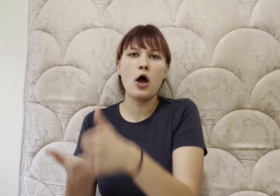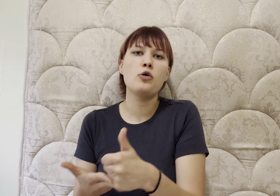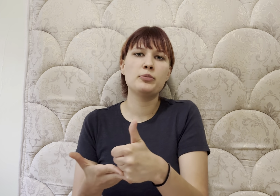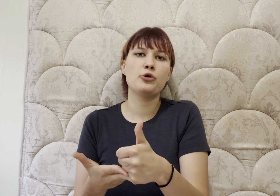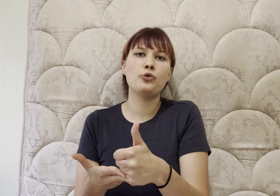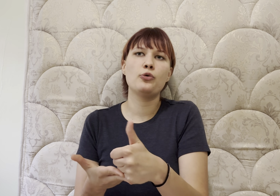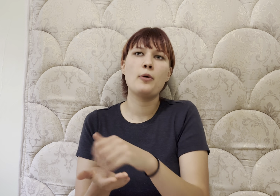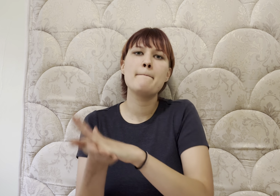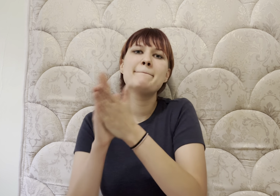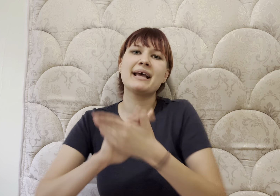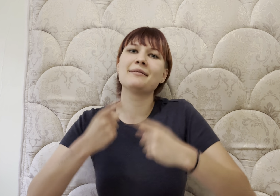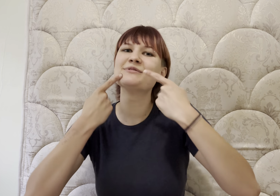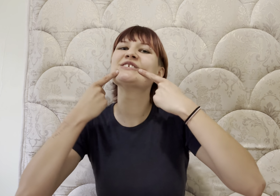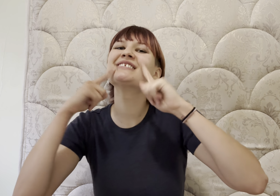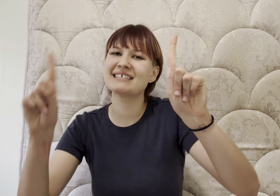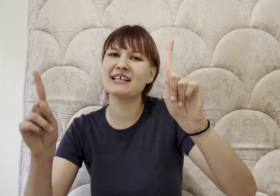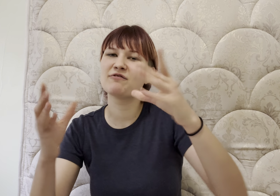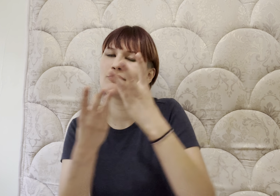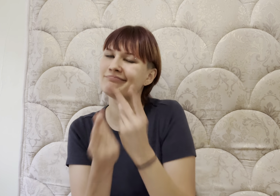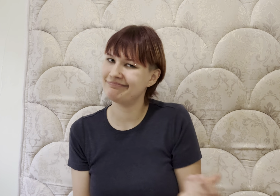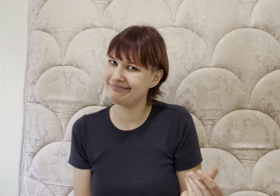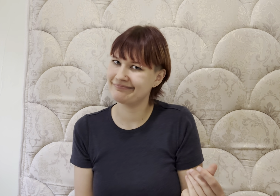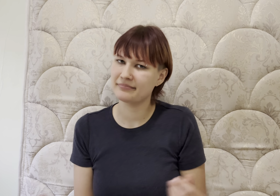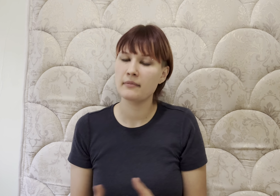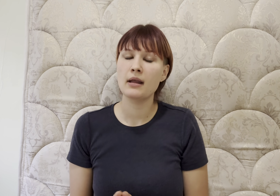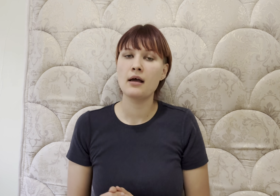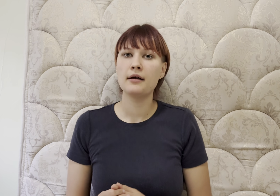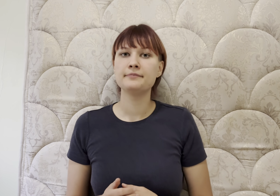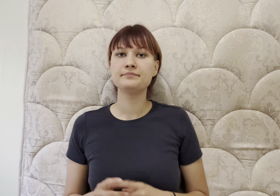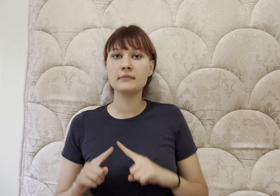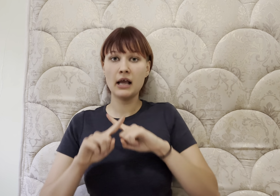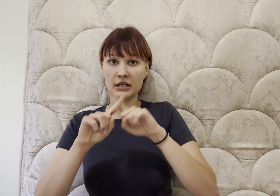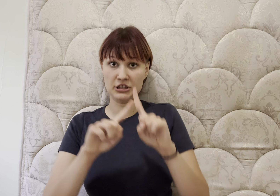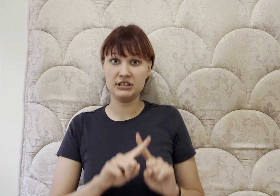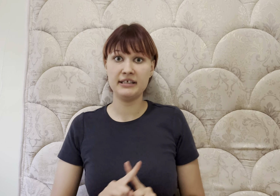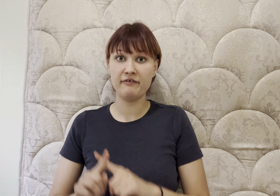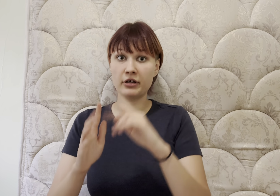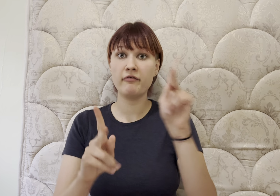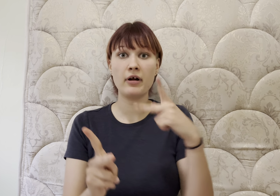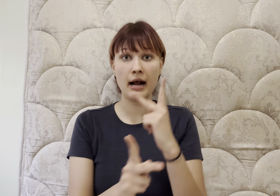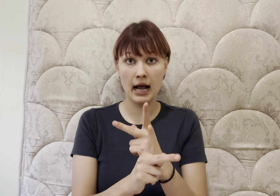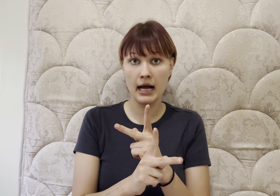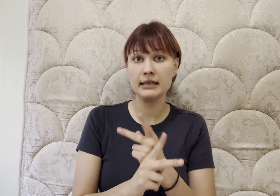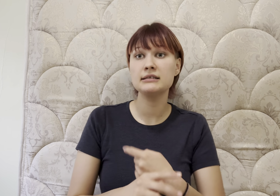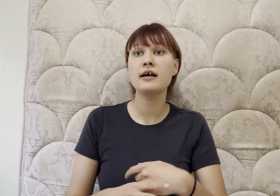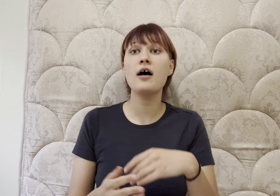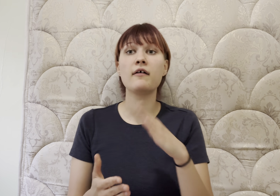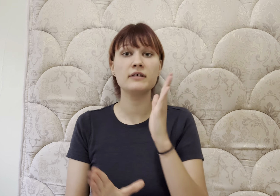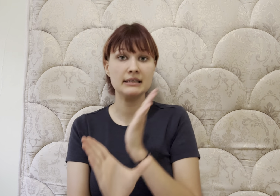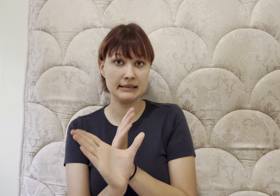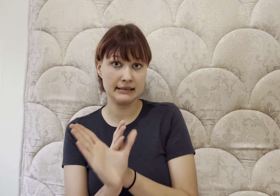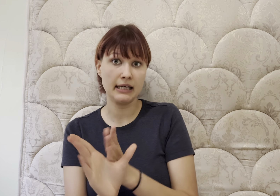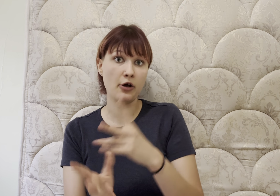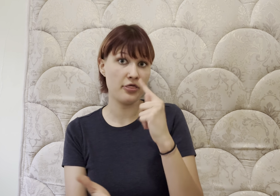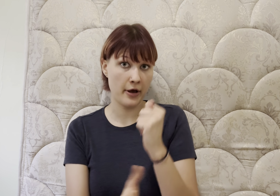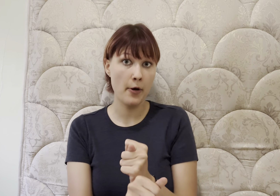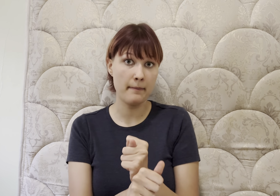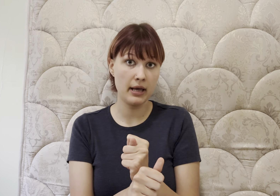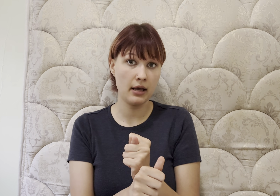lots of different types of psychotherapy. Is it important that you go to one type versus another? Actually, no. What's